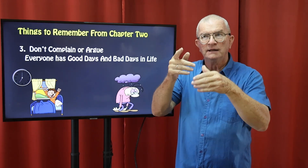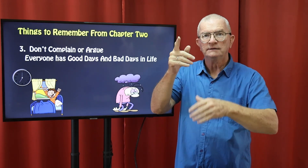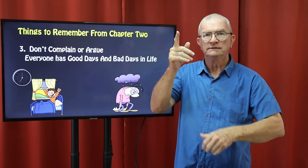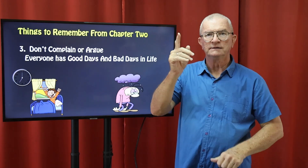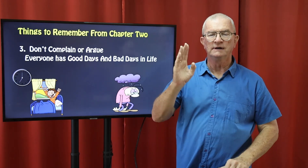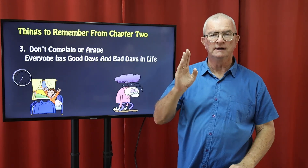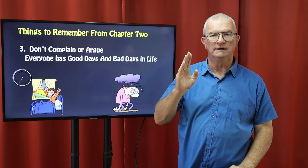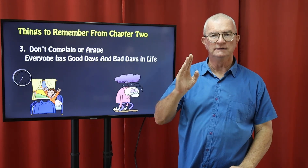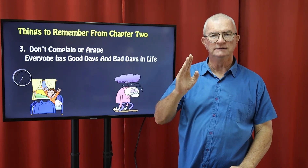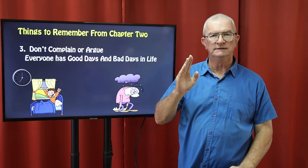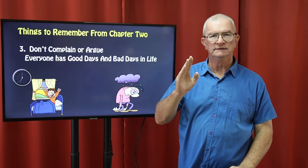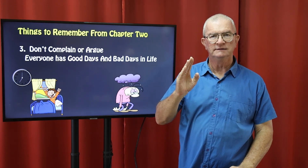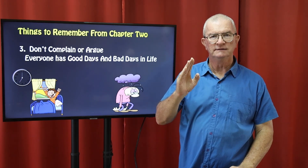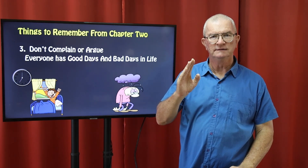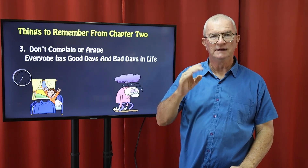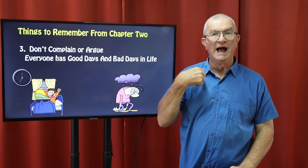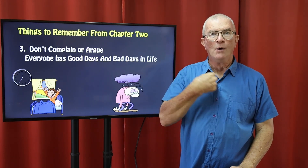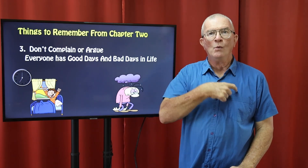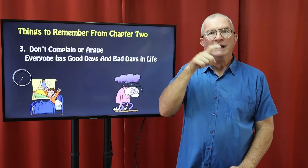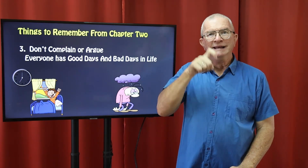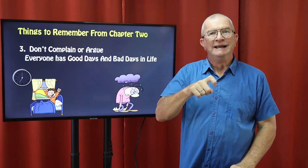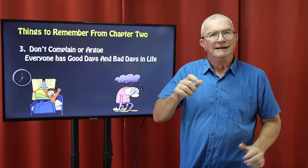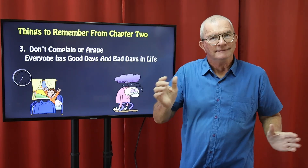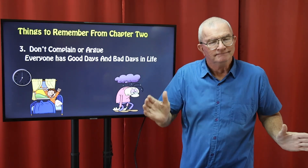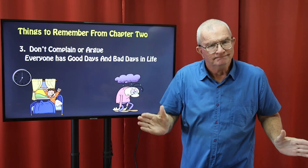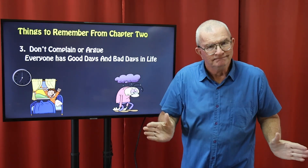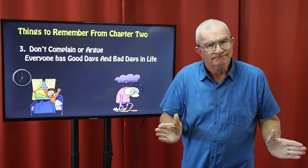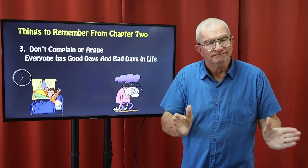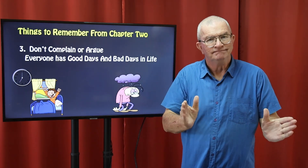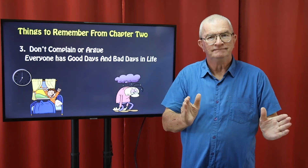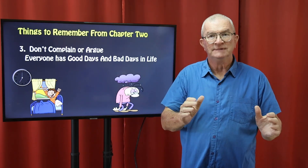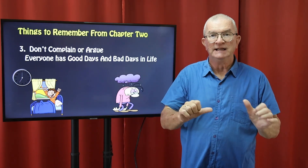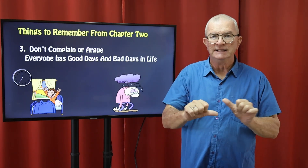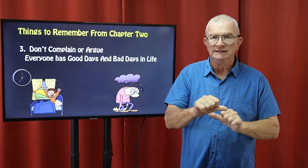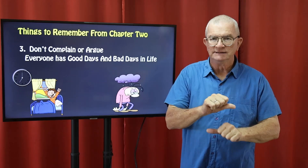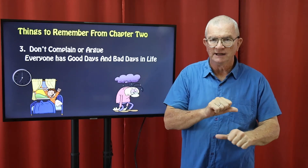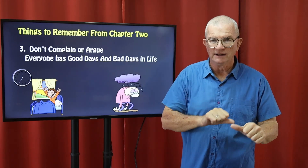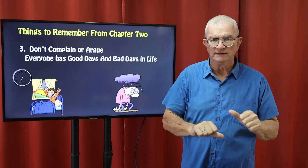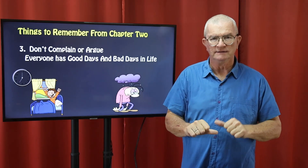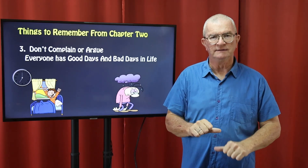towards God. And we need to encourage each other.